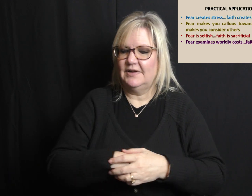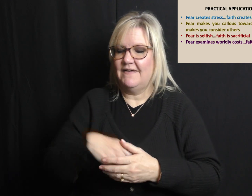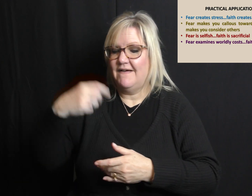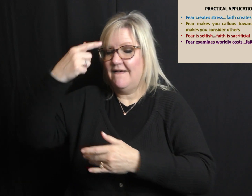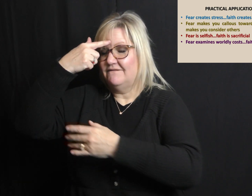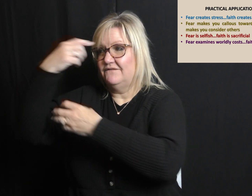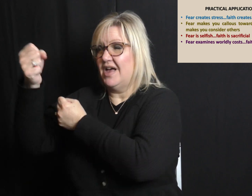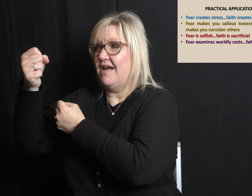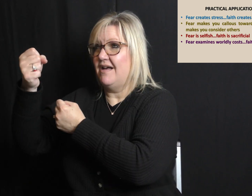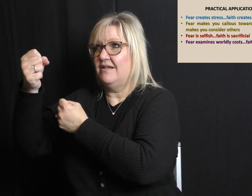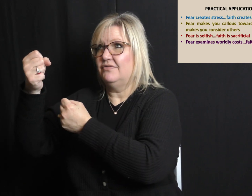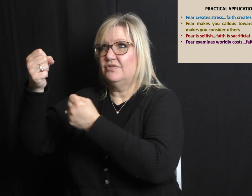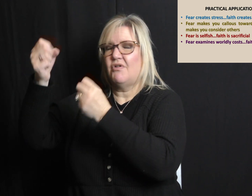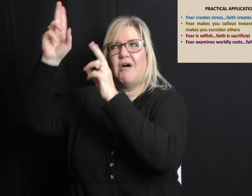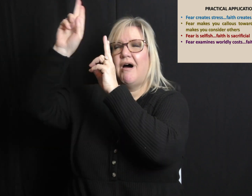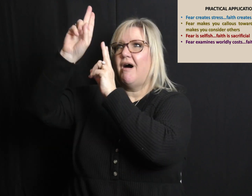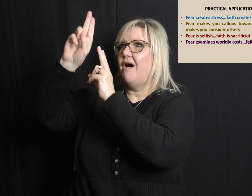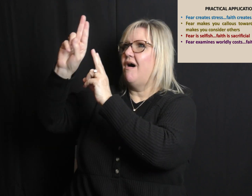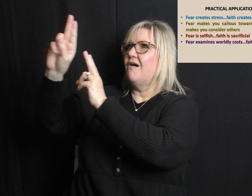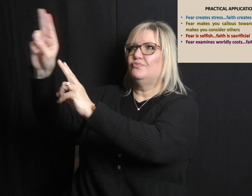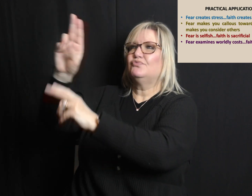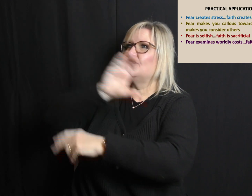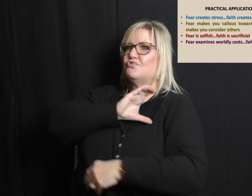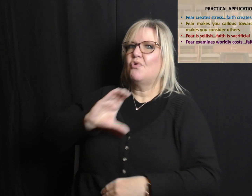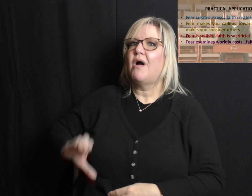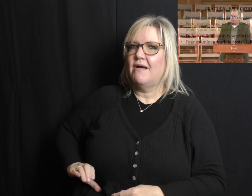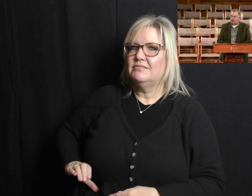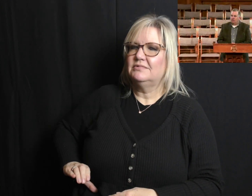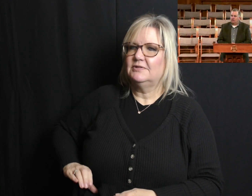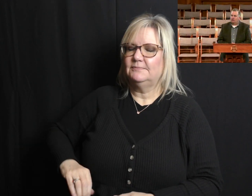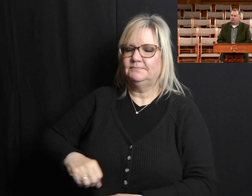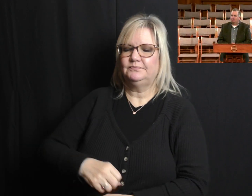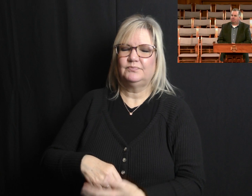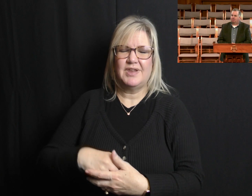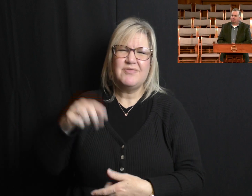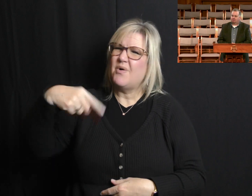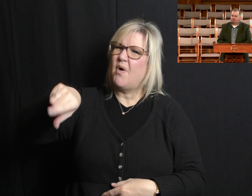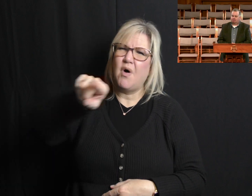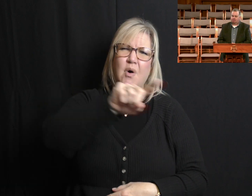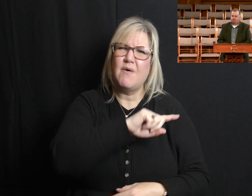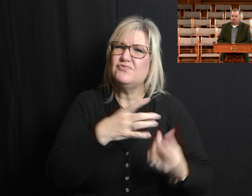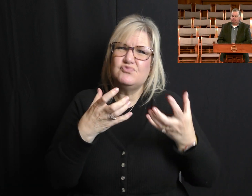morning likes to think of themselves as being greedy or selfish.